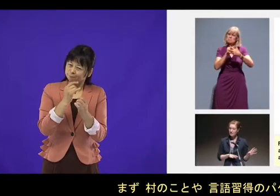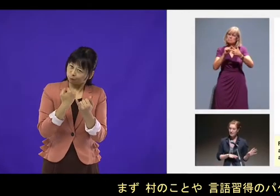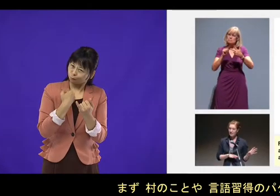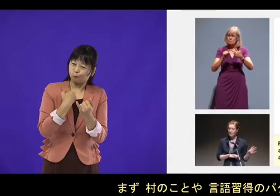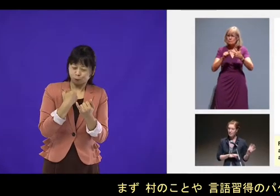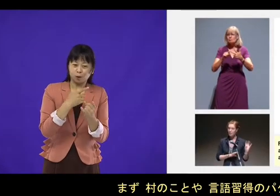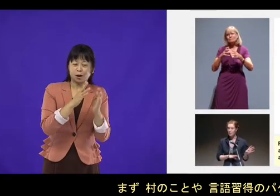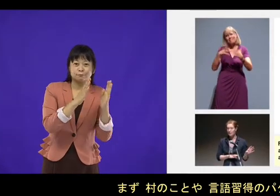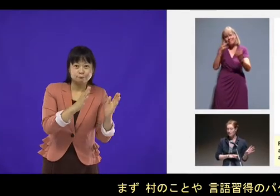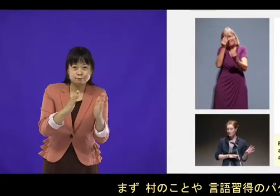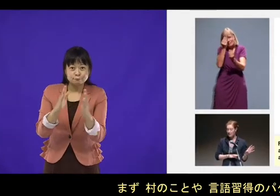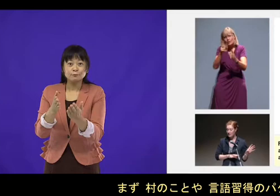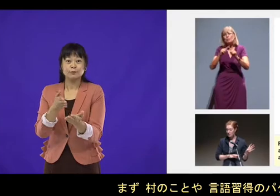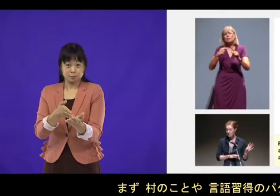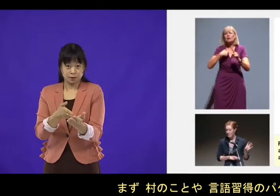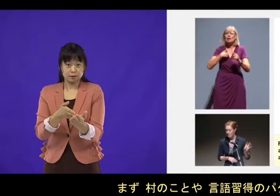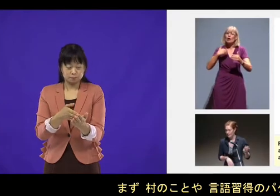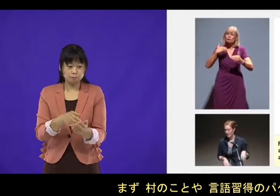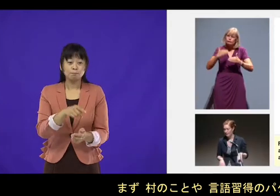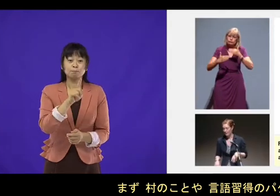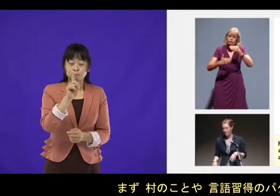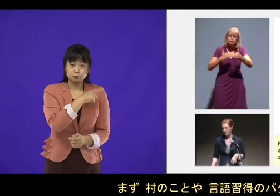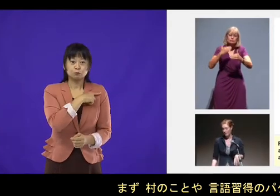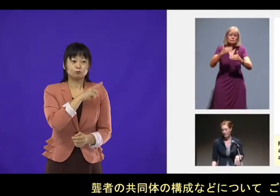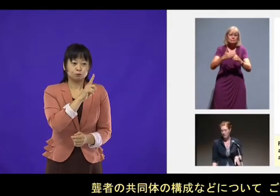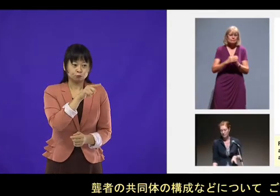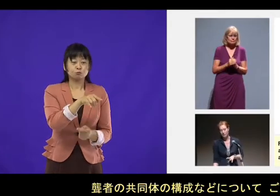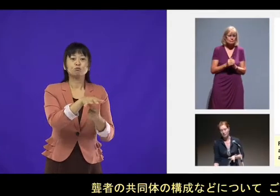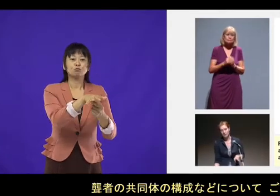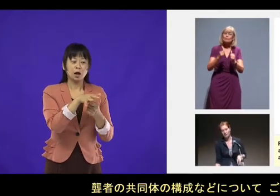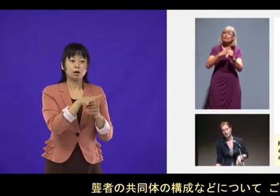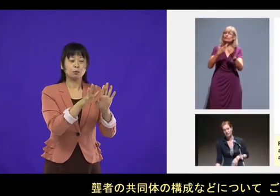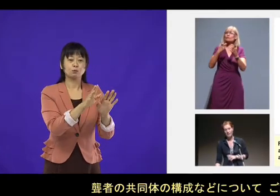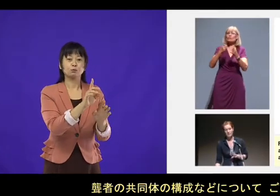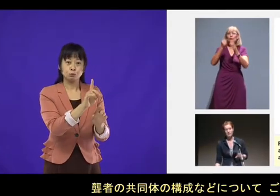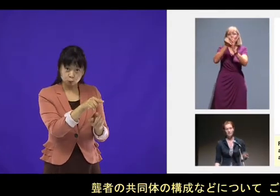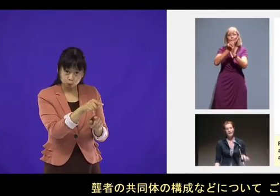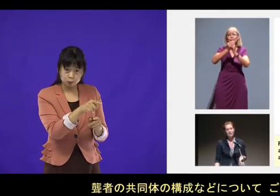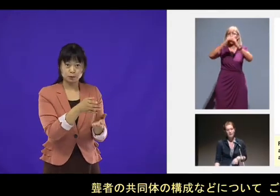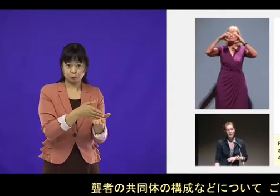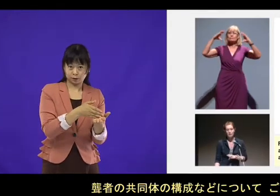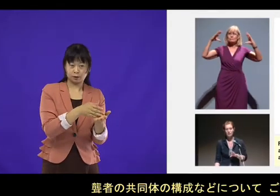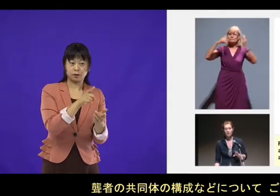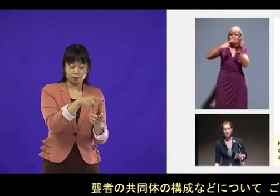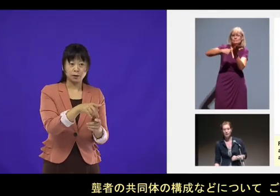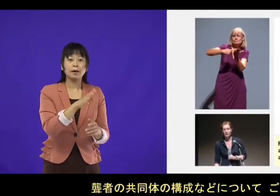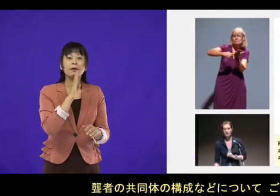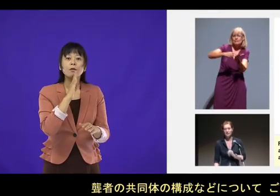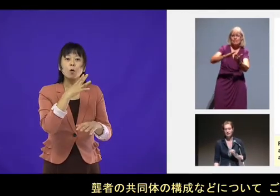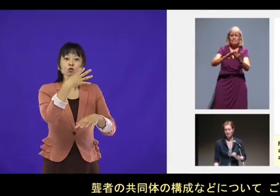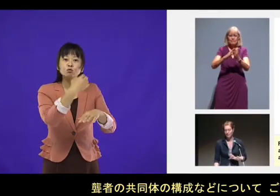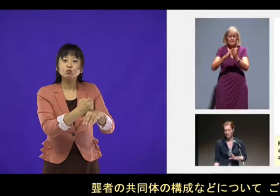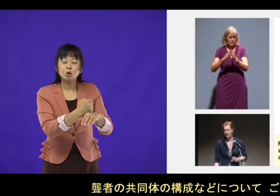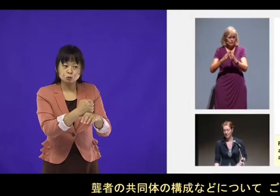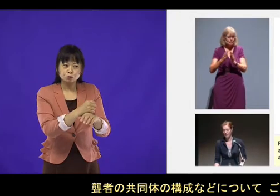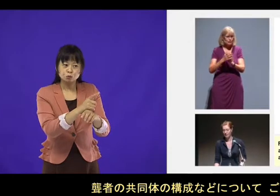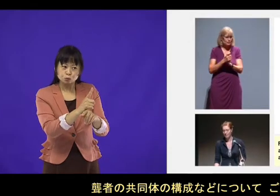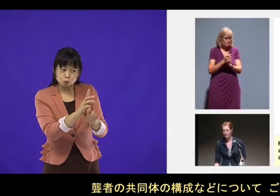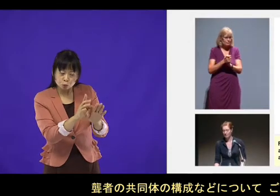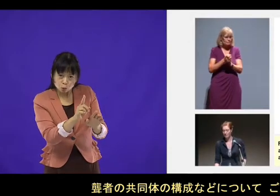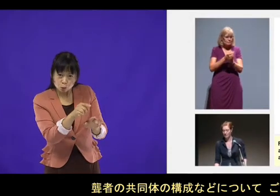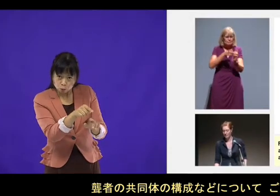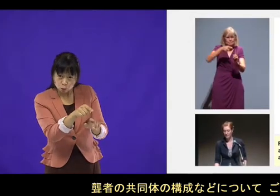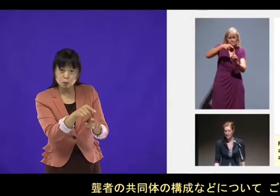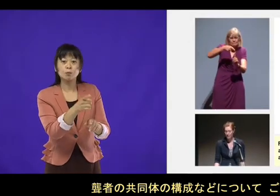So first I'll tell you a little bit more about the village, about sort of the patterns of language acquisition and the setup within